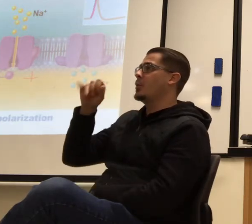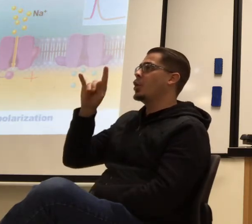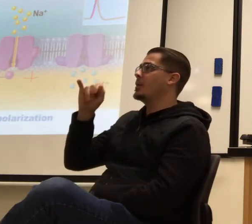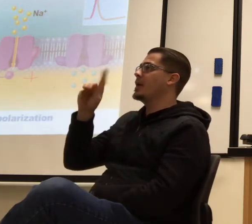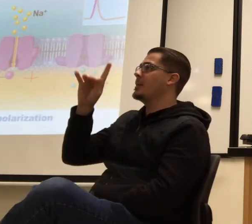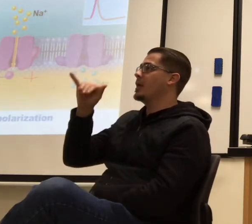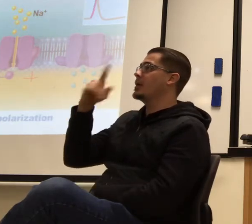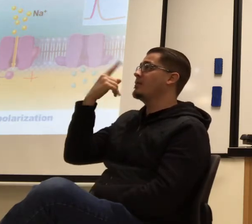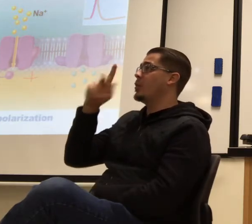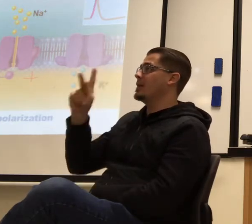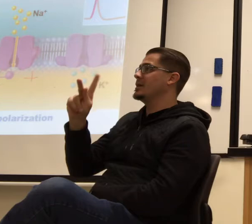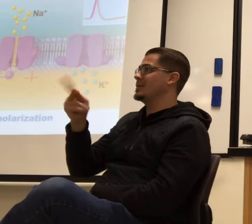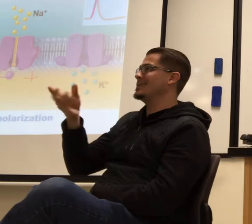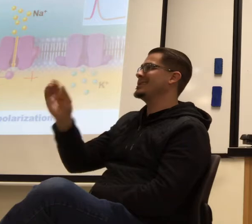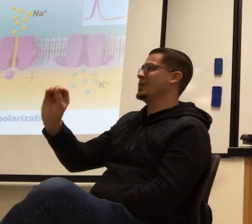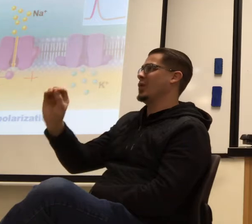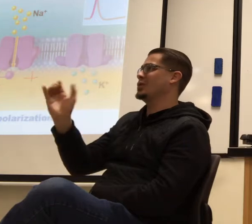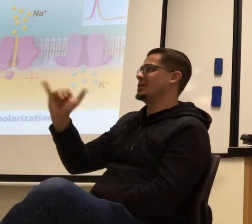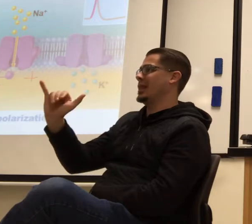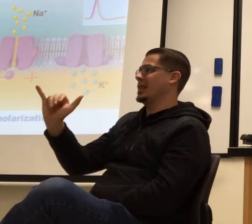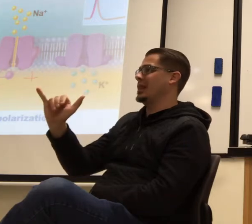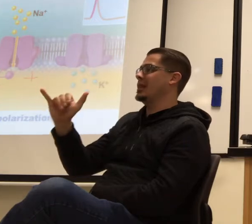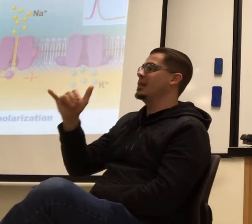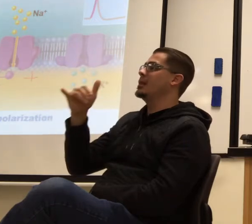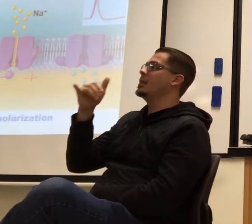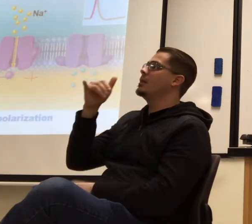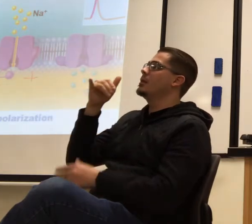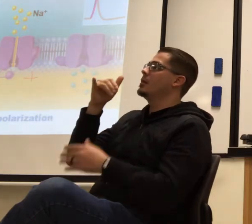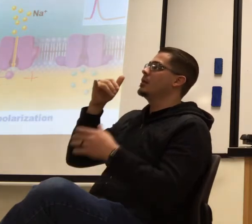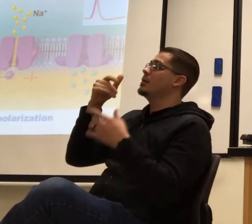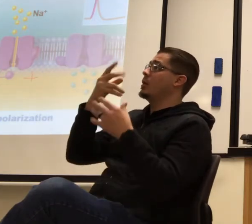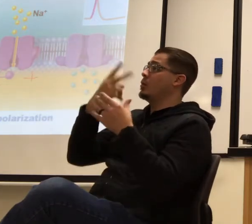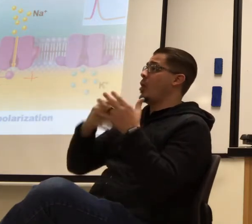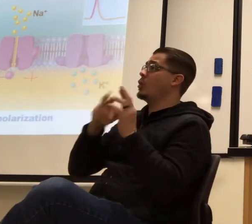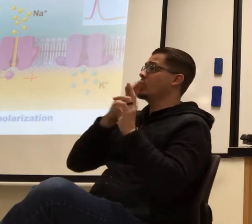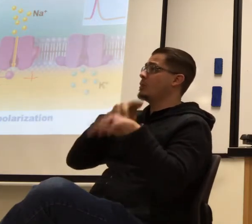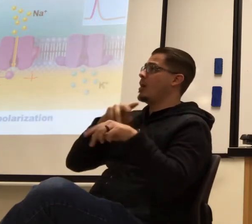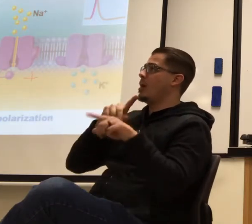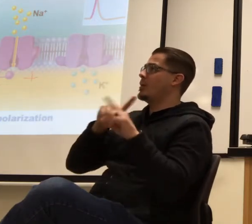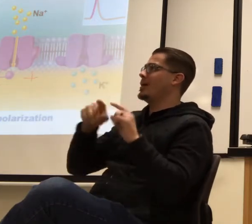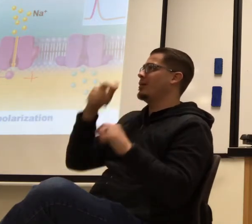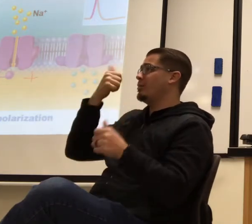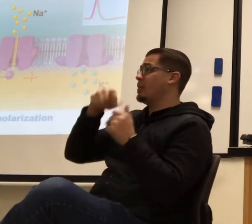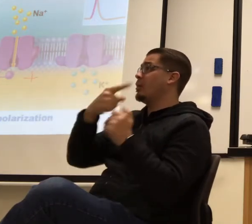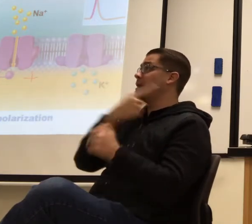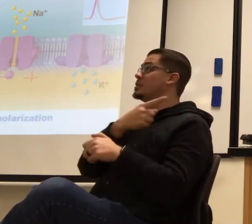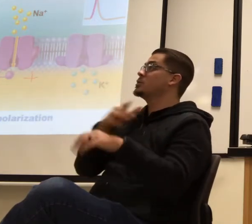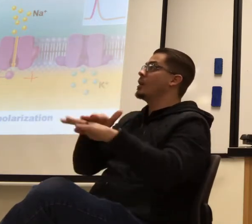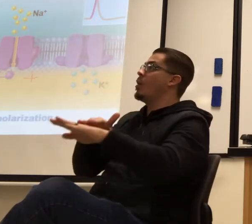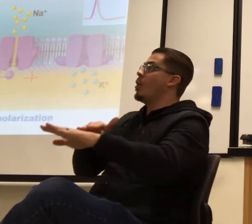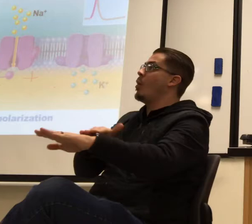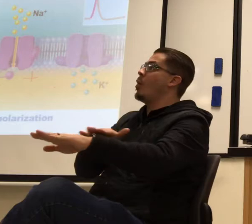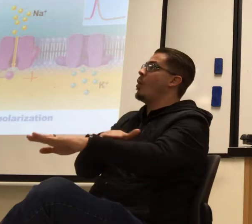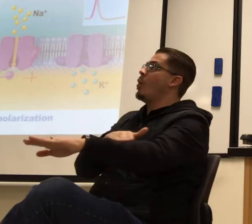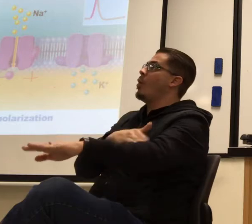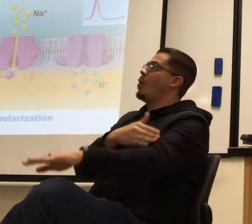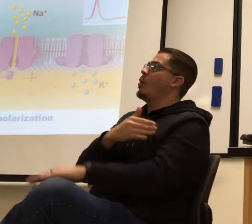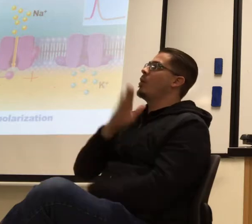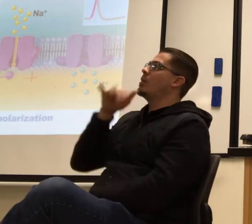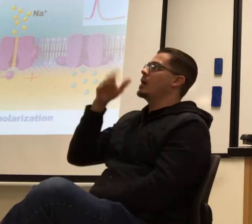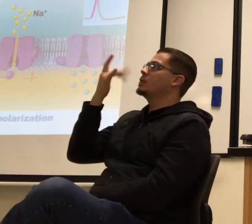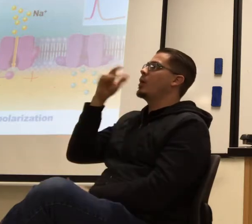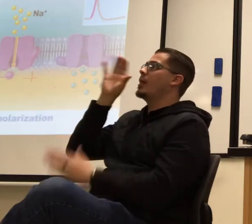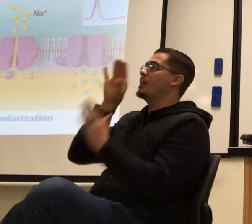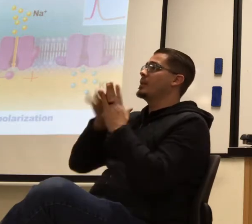potassium. They're both responding. It's just, remember, these respond much more slowly. So that's why the picture